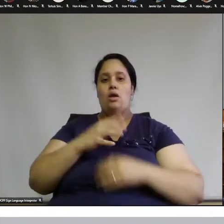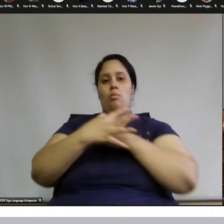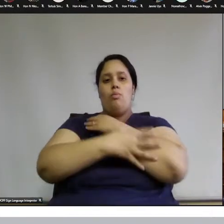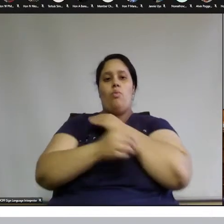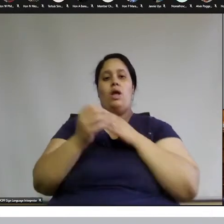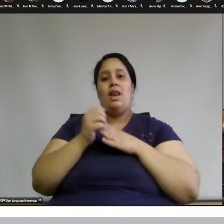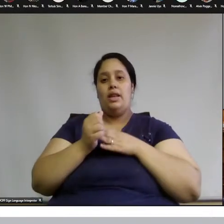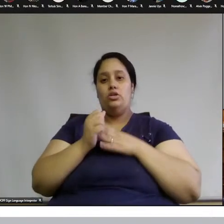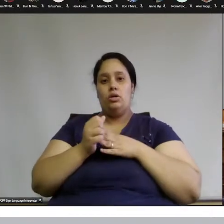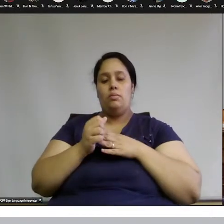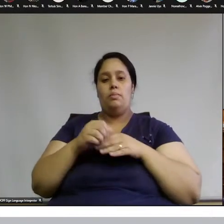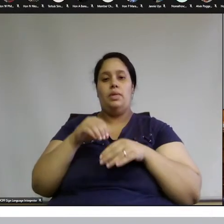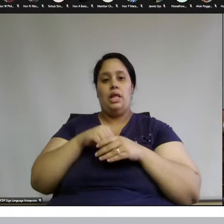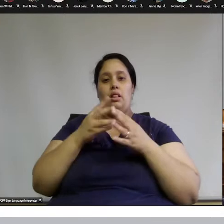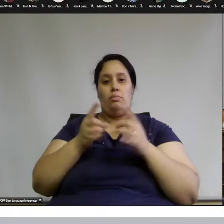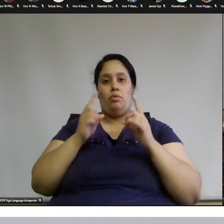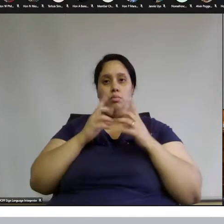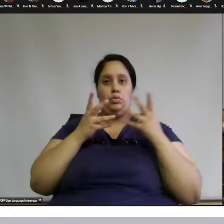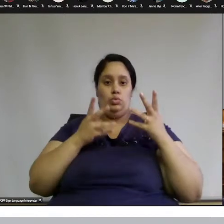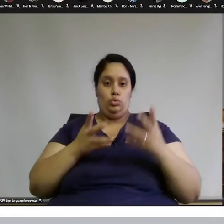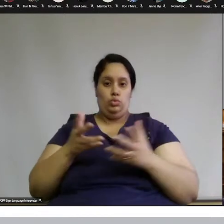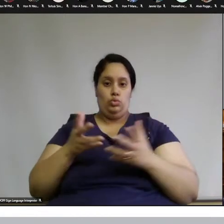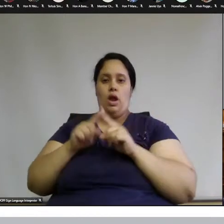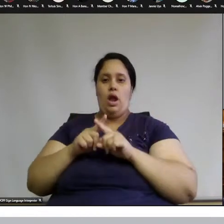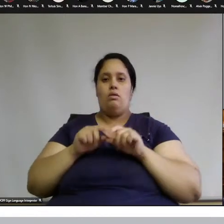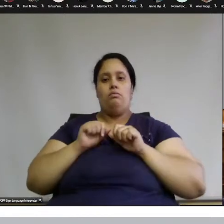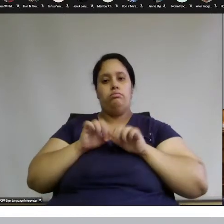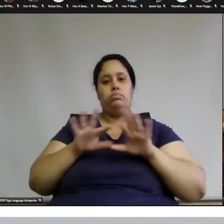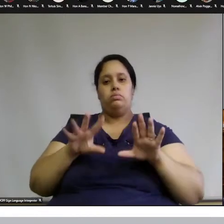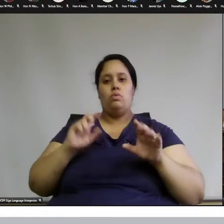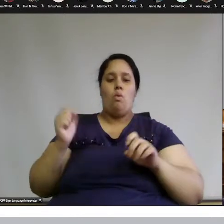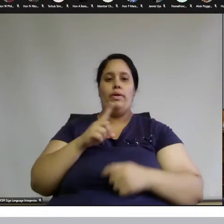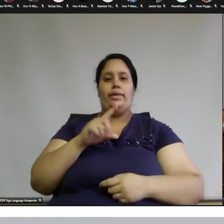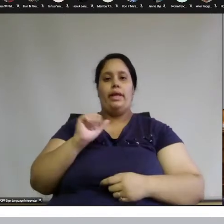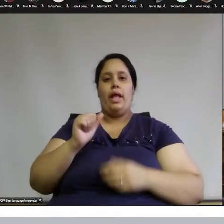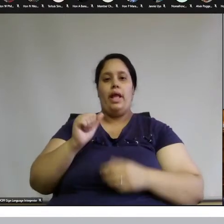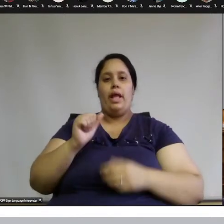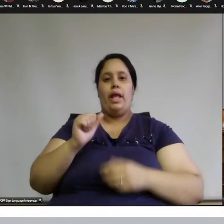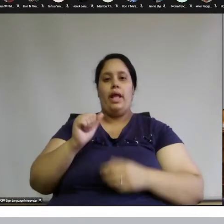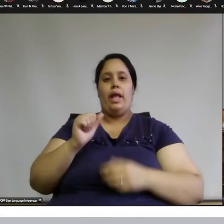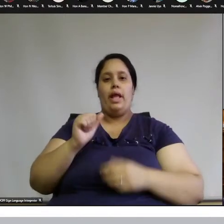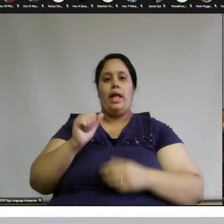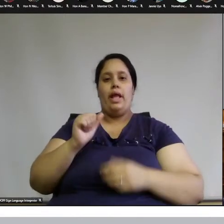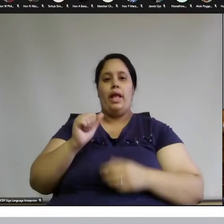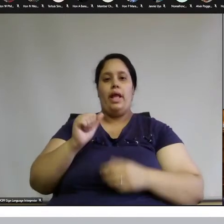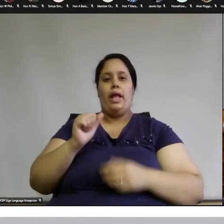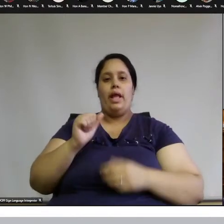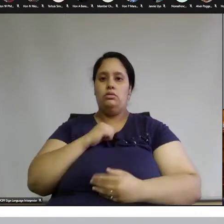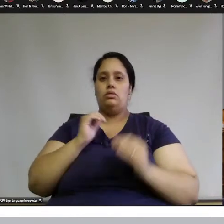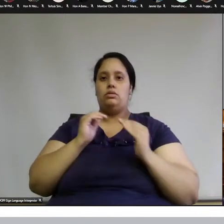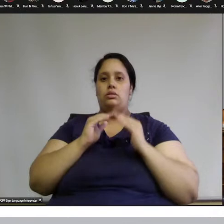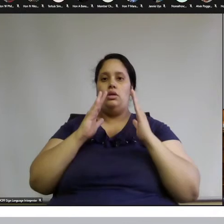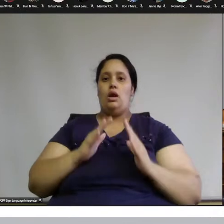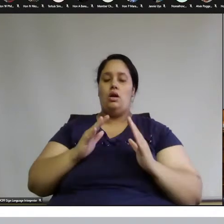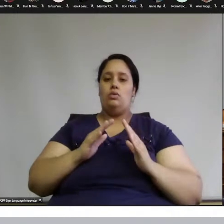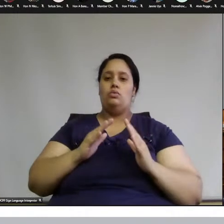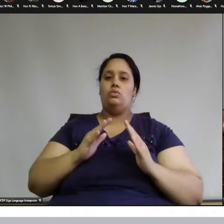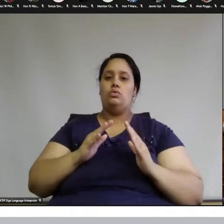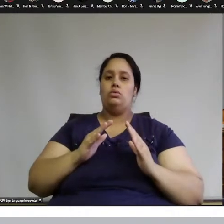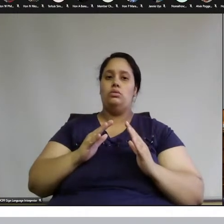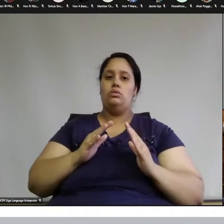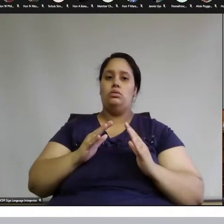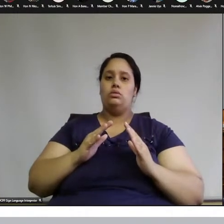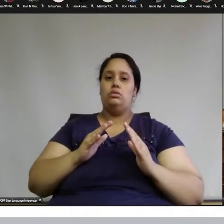leadership in this department and across all DA-led municipalities, the housing list has